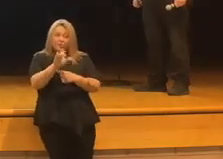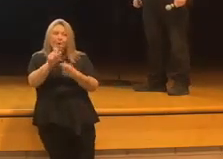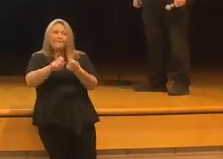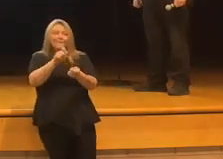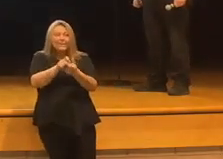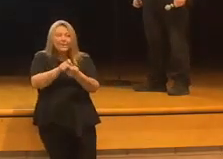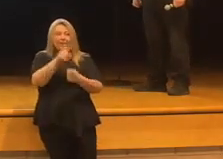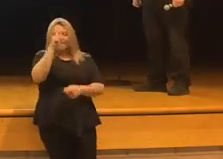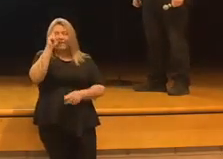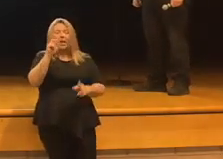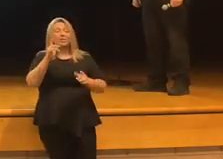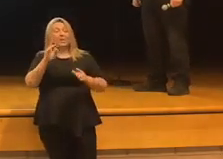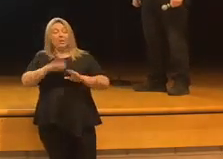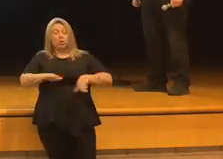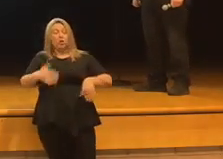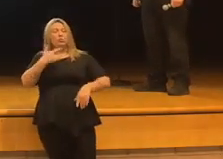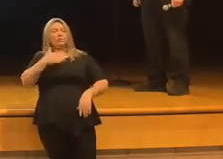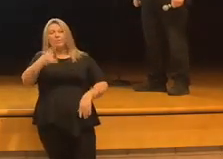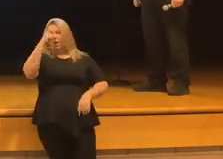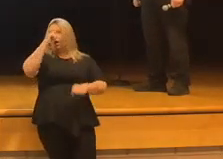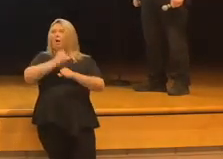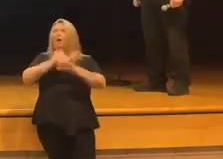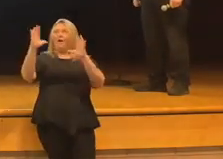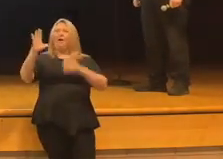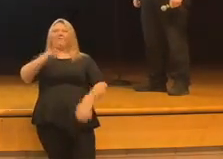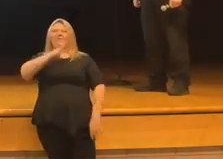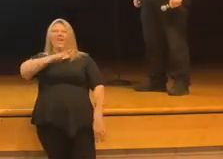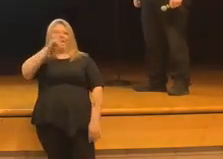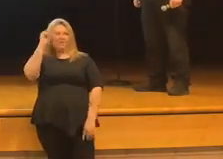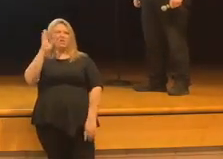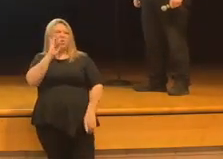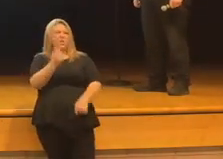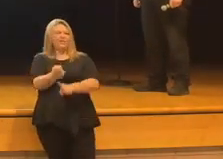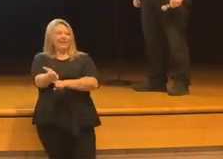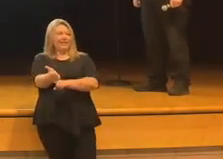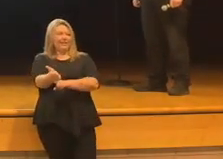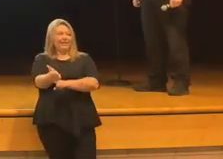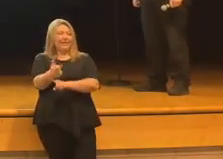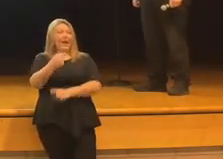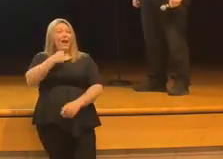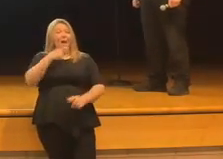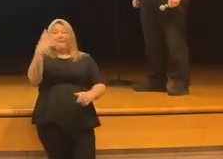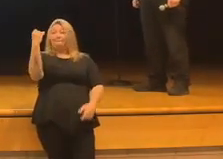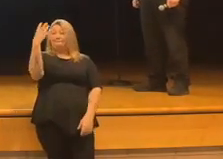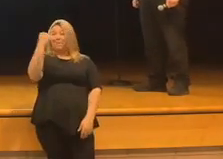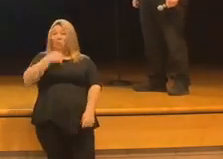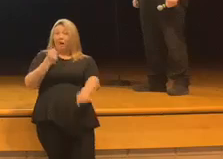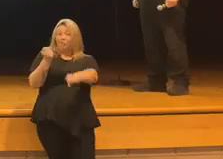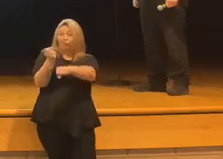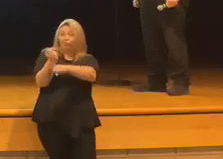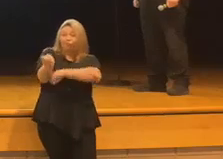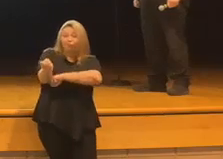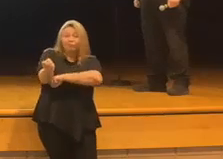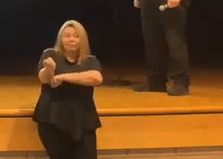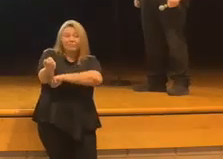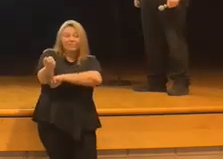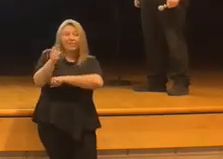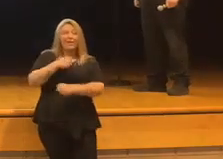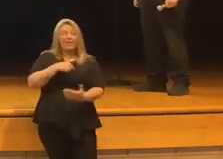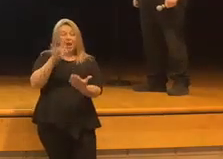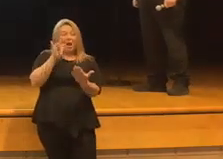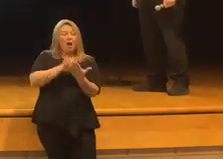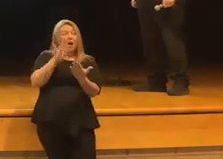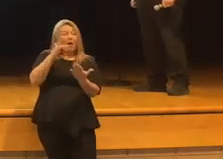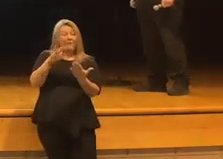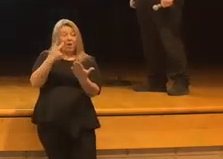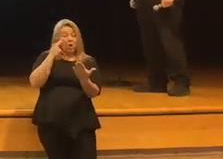the mind, it's okay. It's okay for me to take a picture, because as soon as I swap out of that and swap back in, that picture's